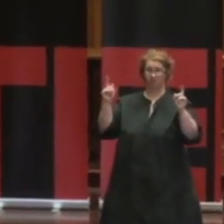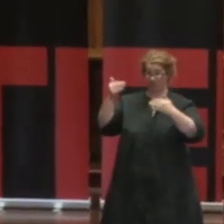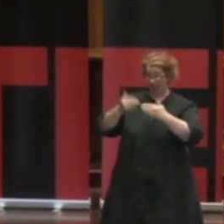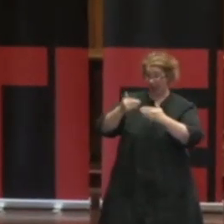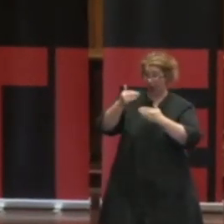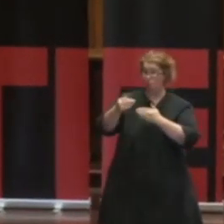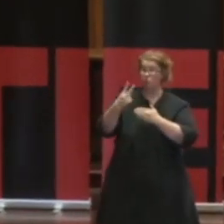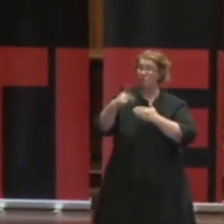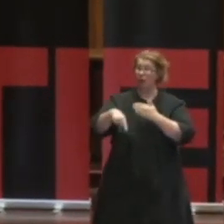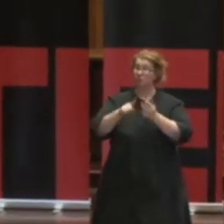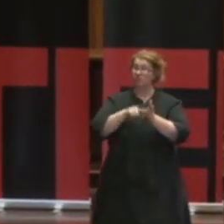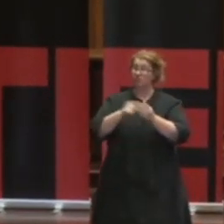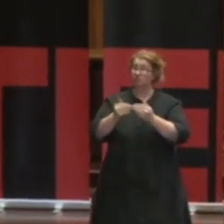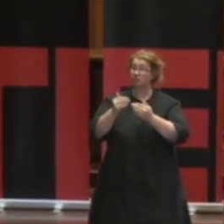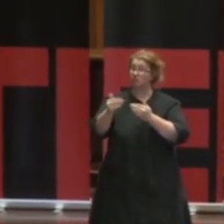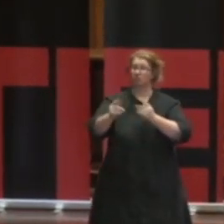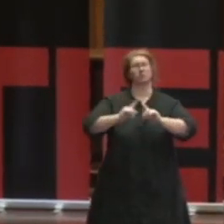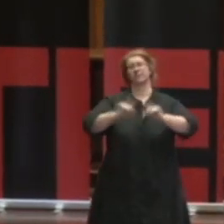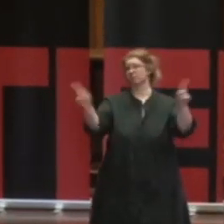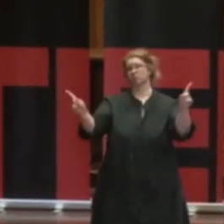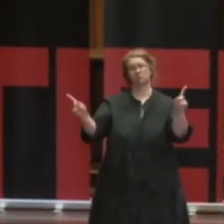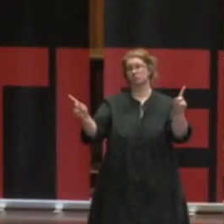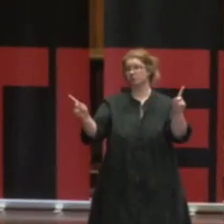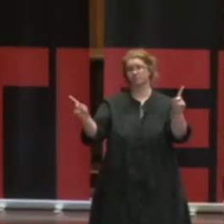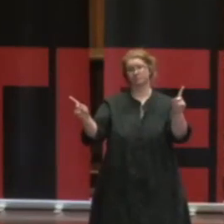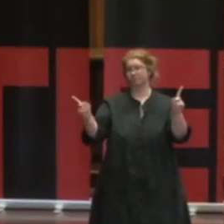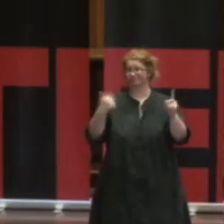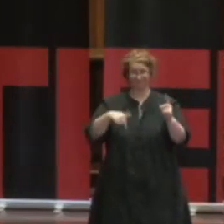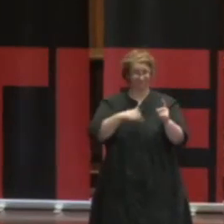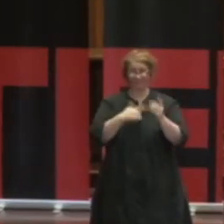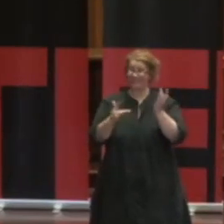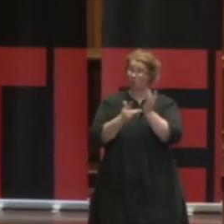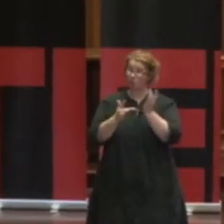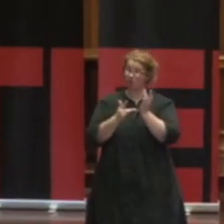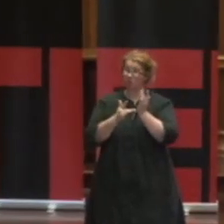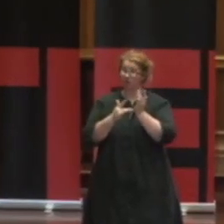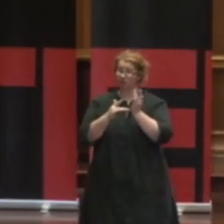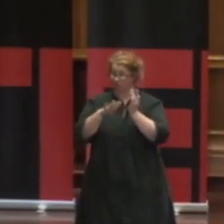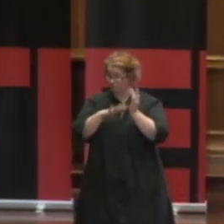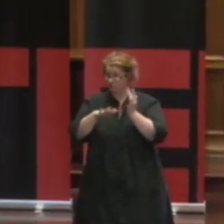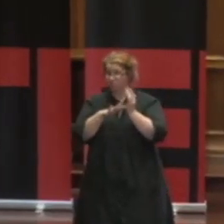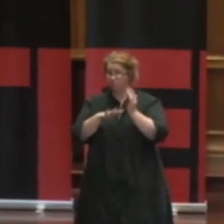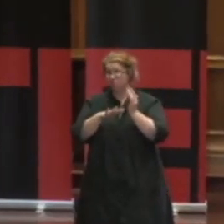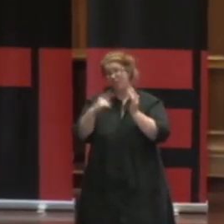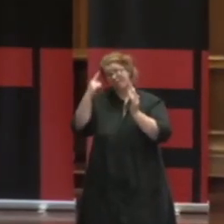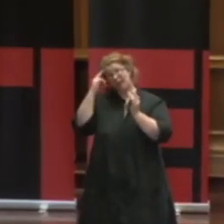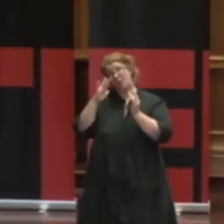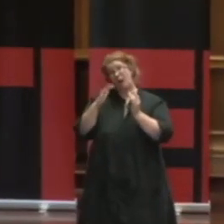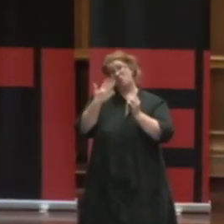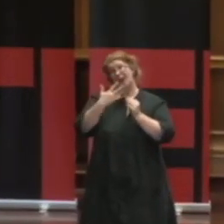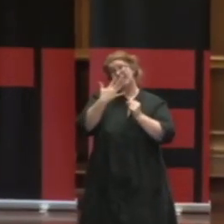again. I would say that our technological window, our age, will probably last only about a century, from about 1950